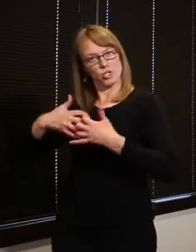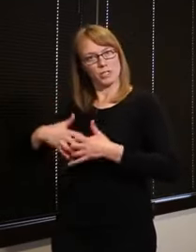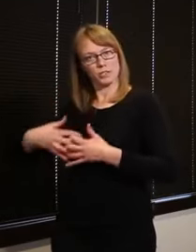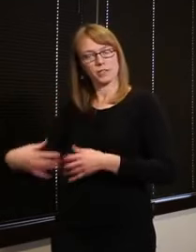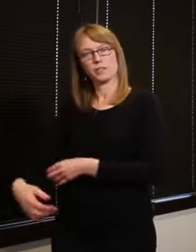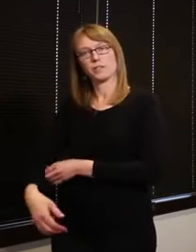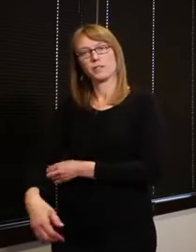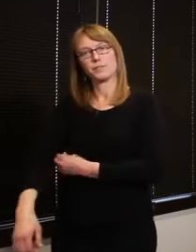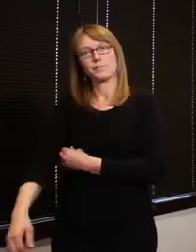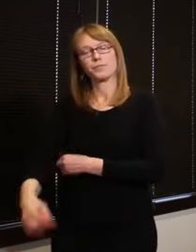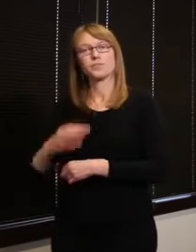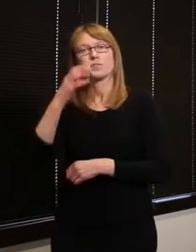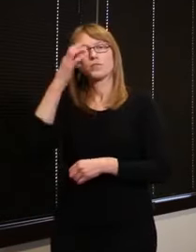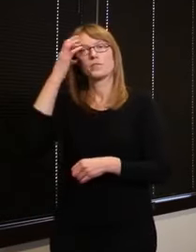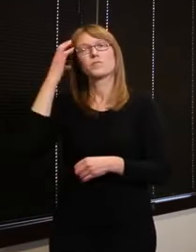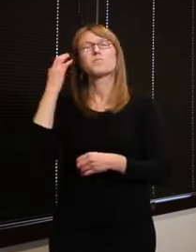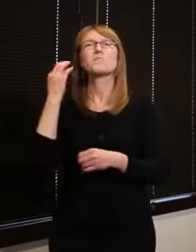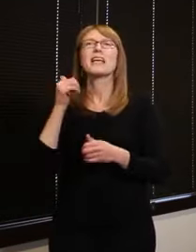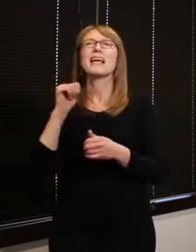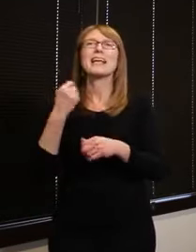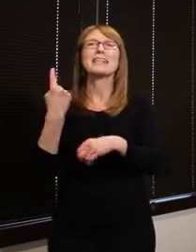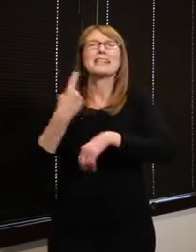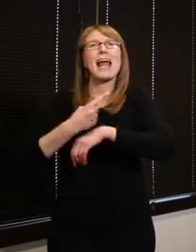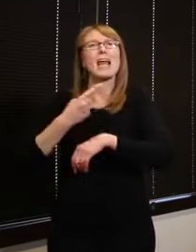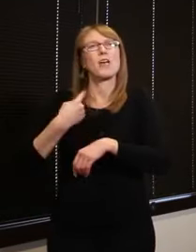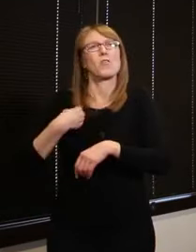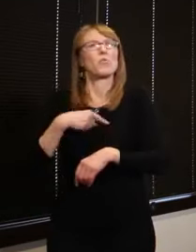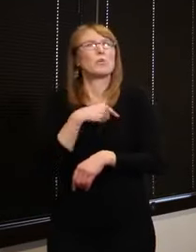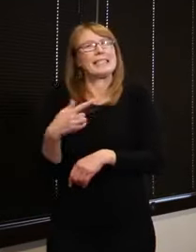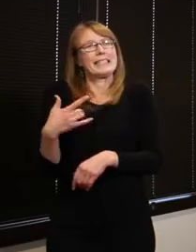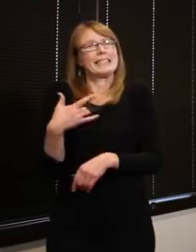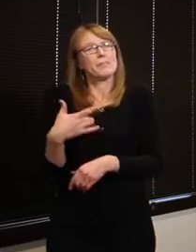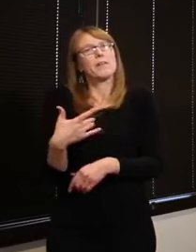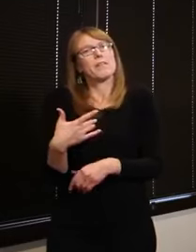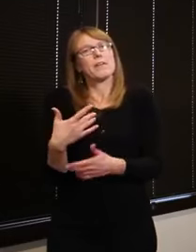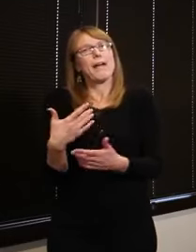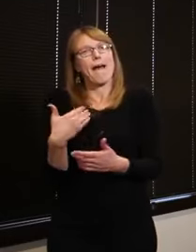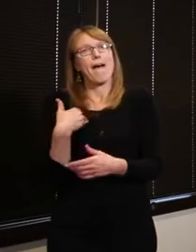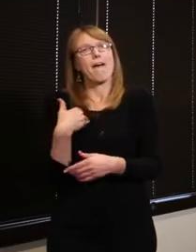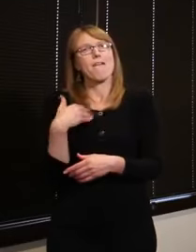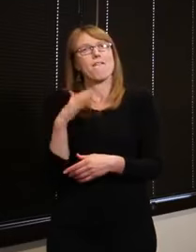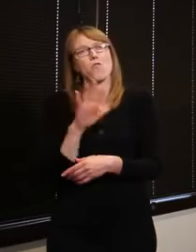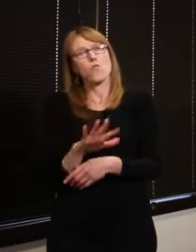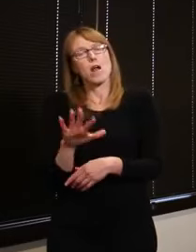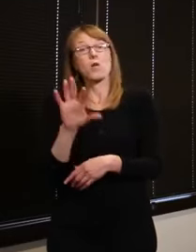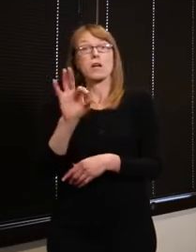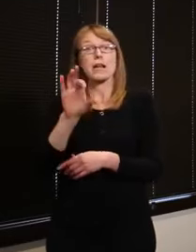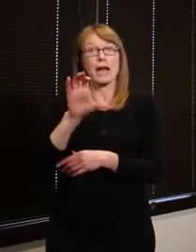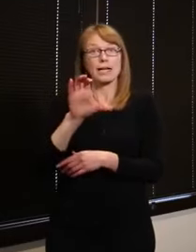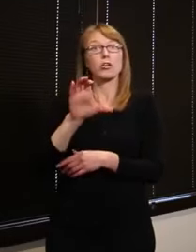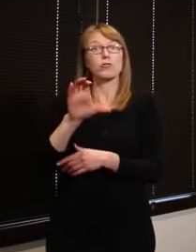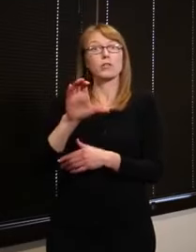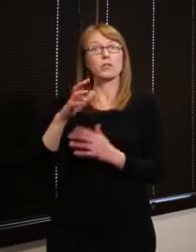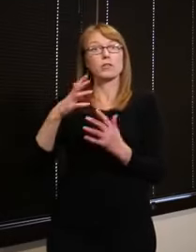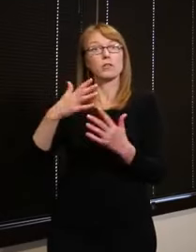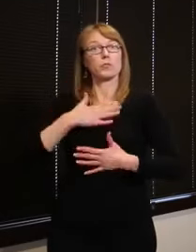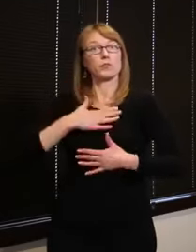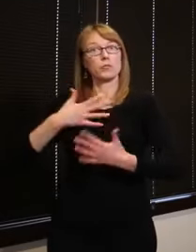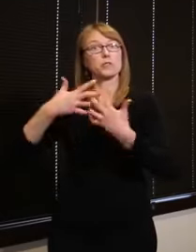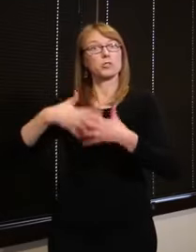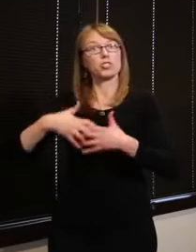900 ventilators within our St. Louis region. And the reason why you can't be precise with that